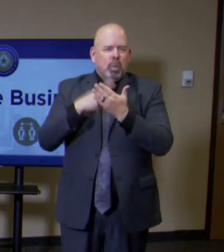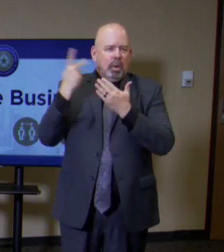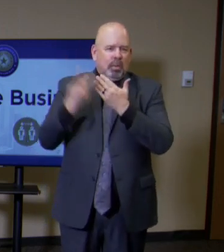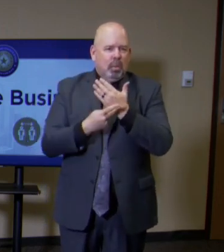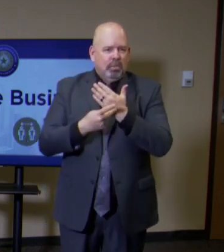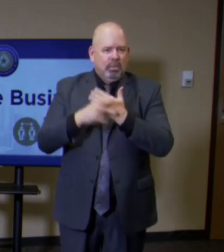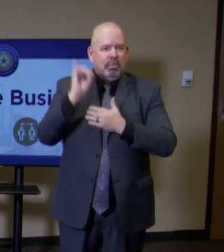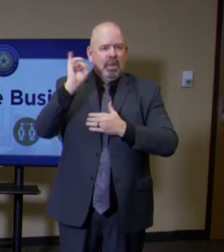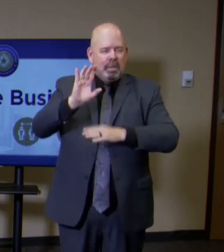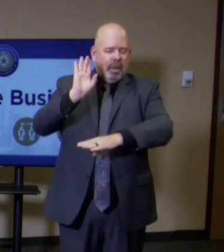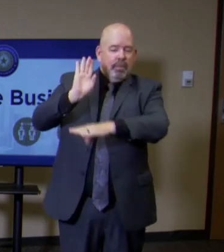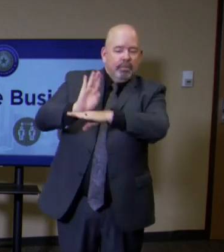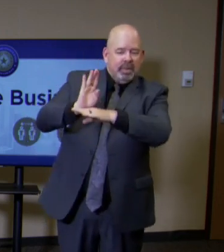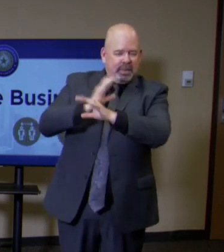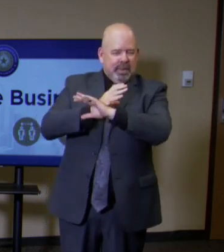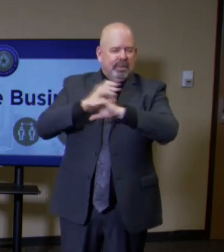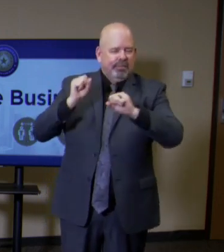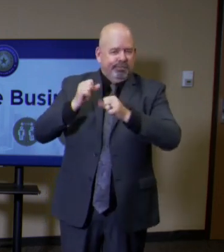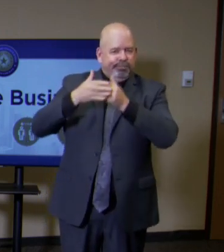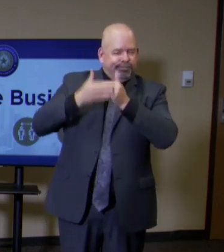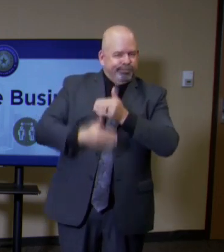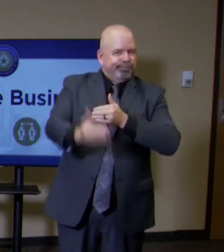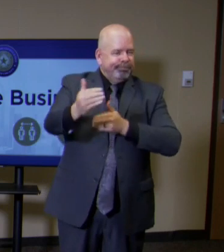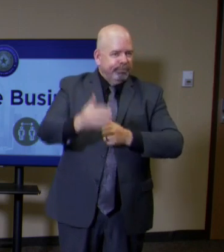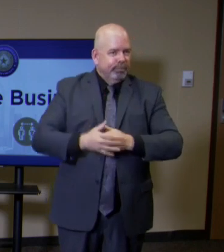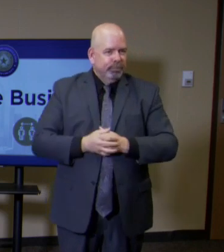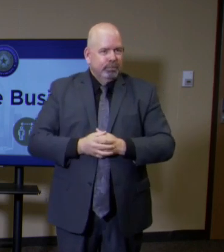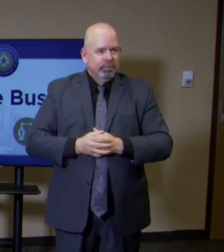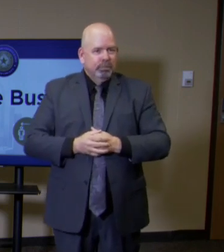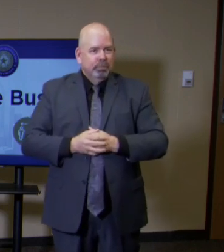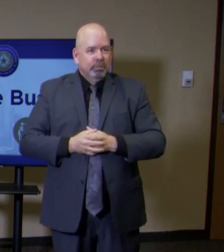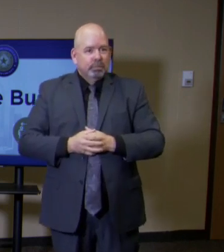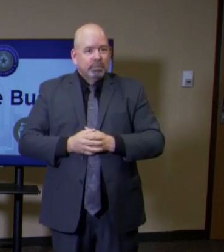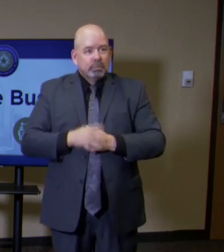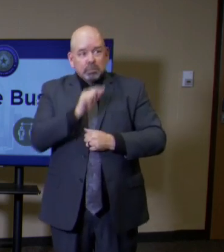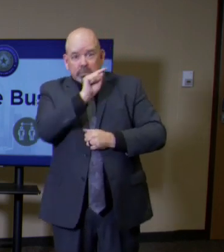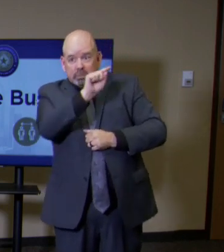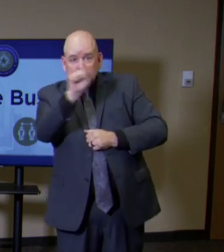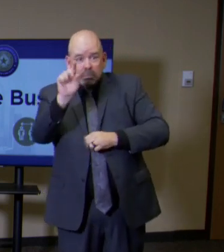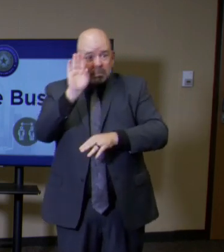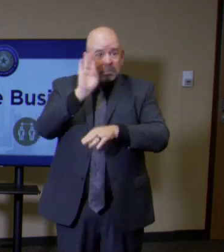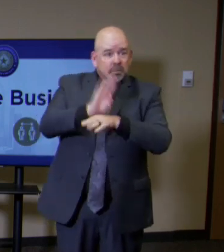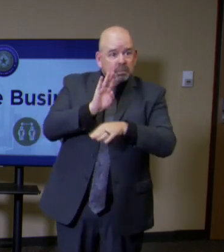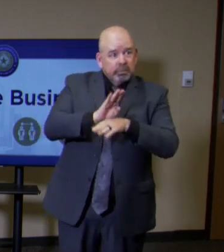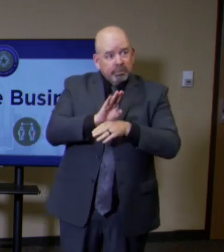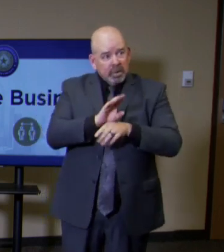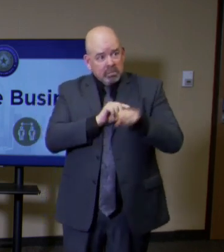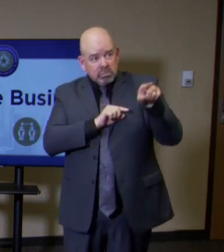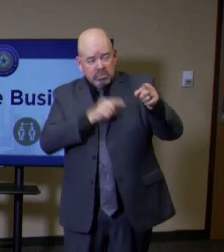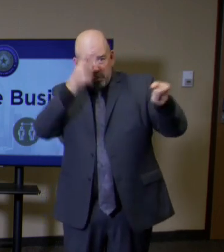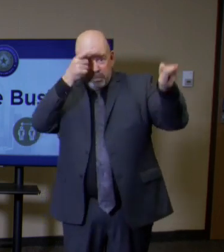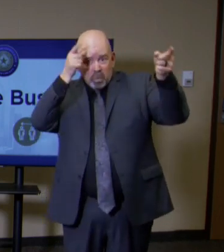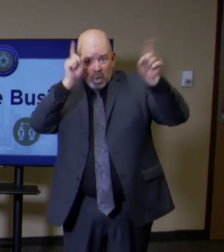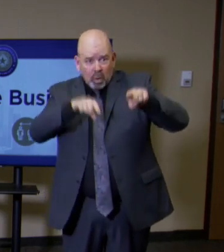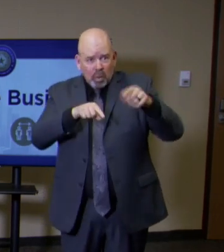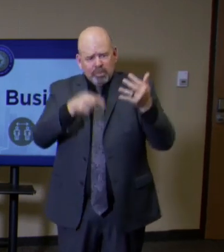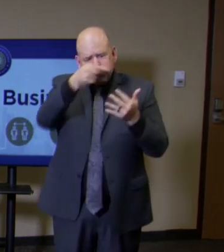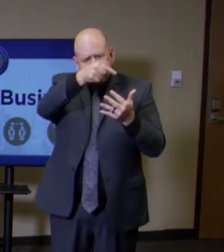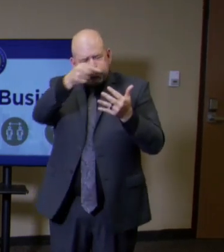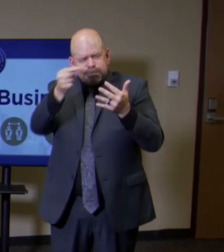doing those things that we have worked with them and they've agreed to do. Let me read you some of those things. There's things